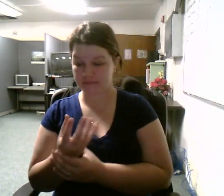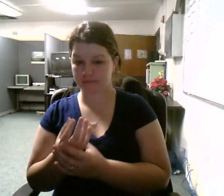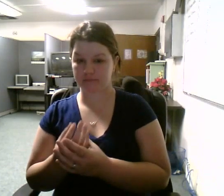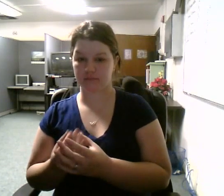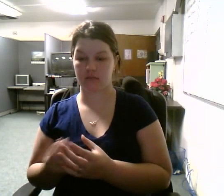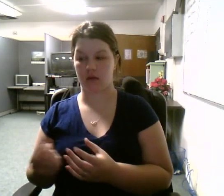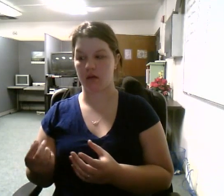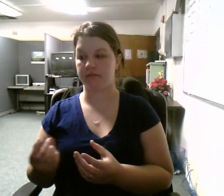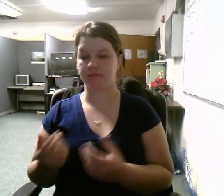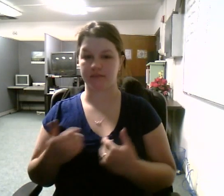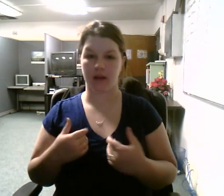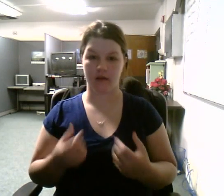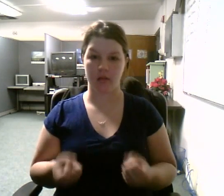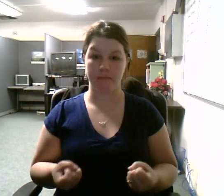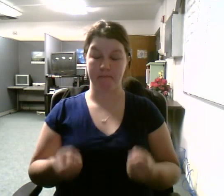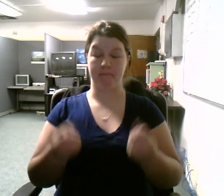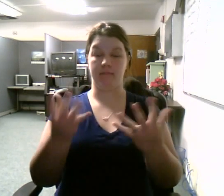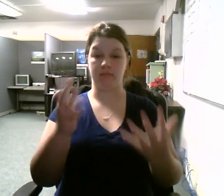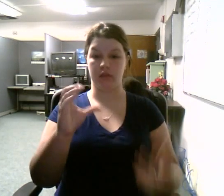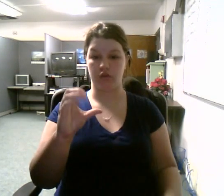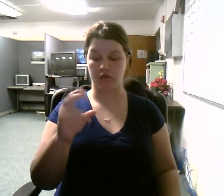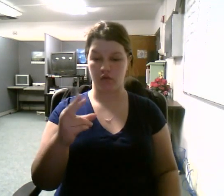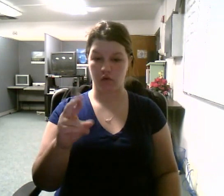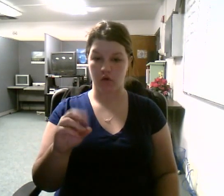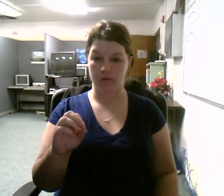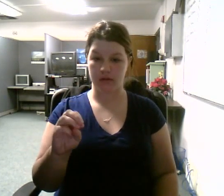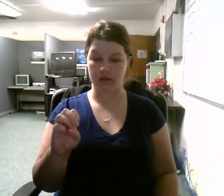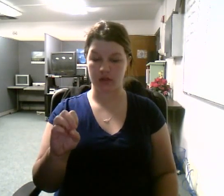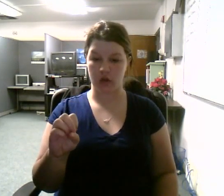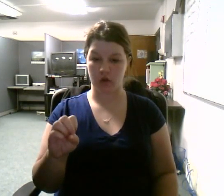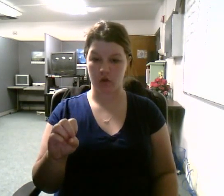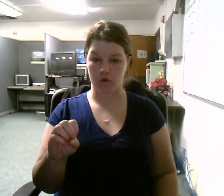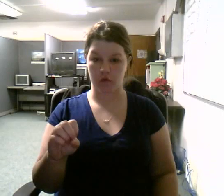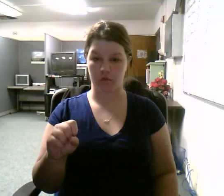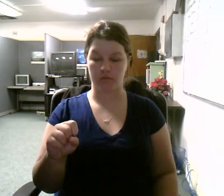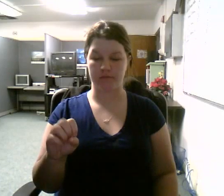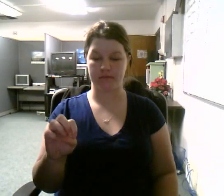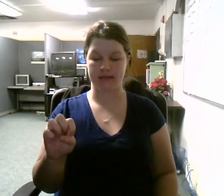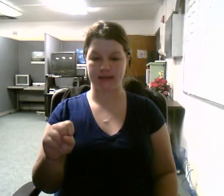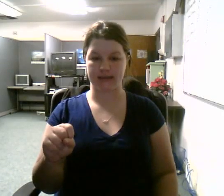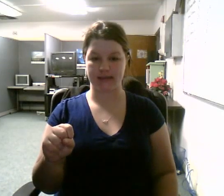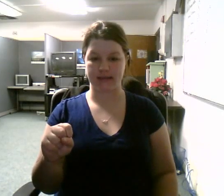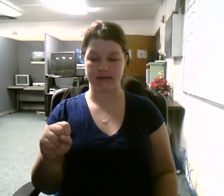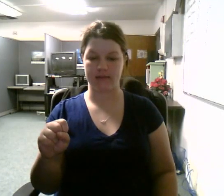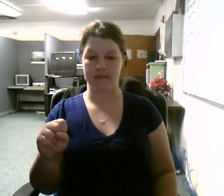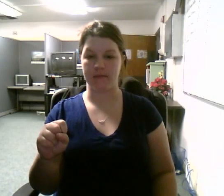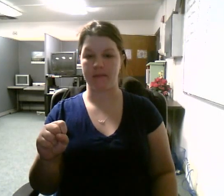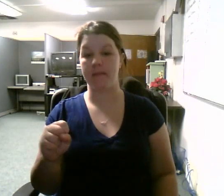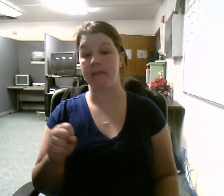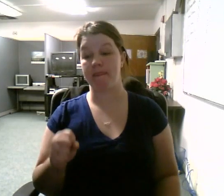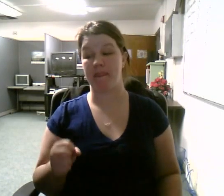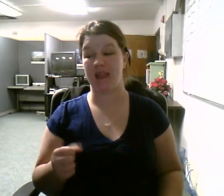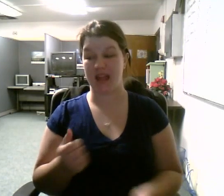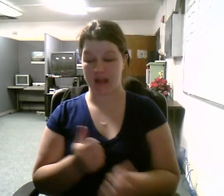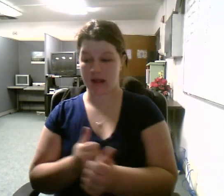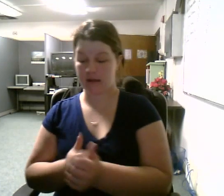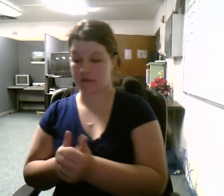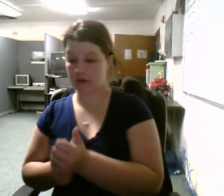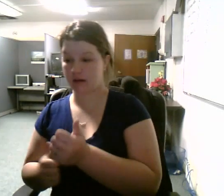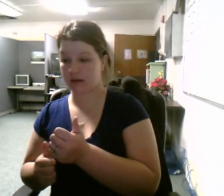the cell to build proteins, and they help for the cell to divide. Every animal-like cell has 2 small